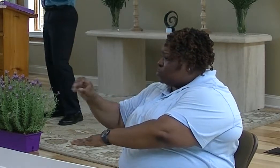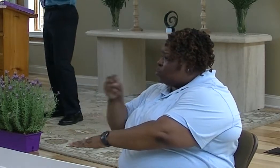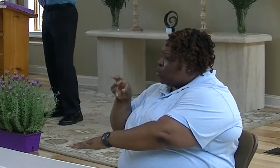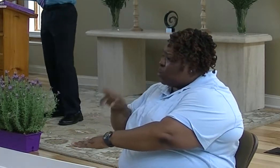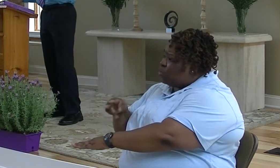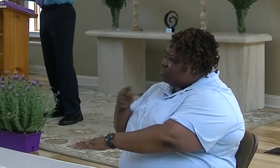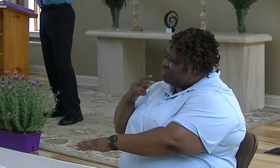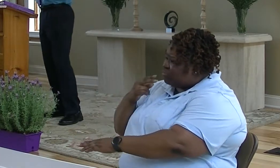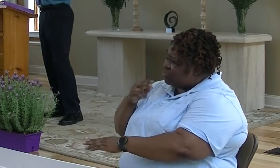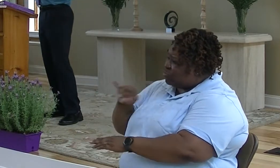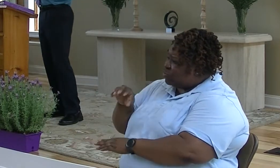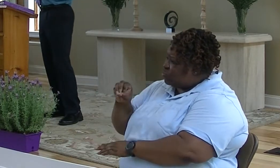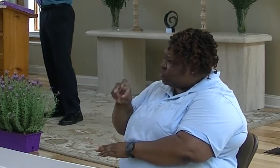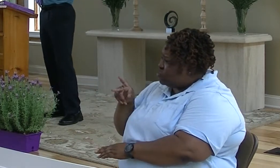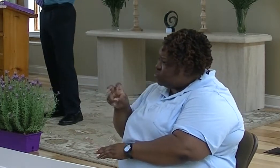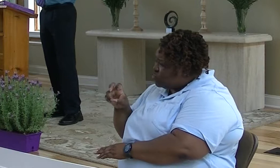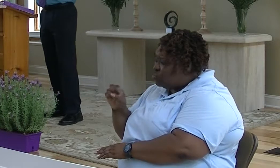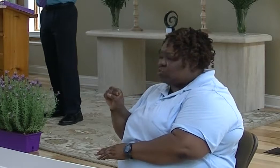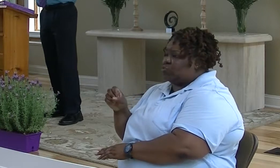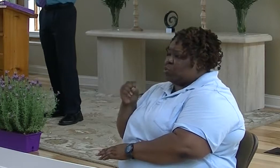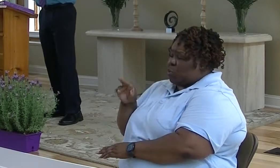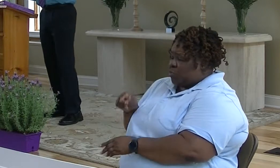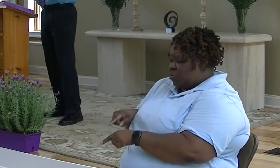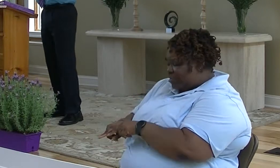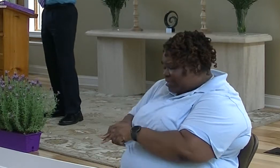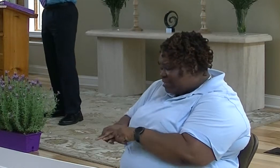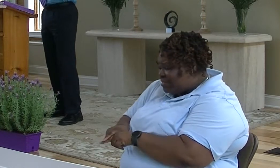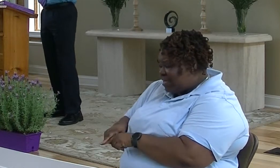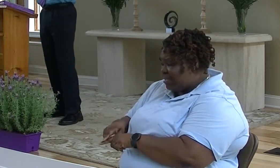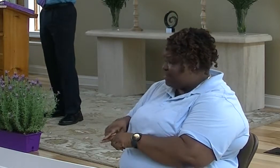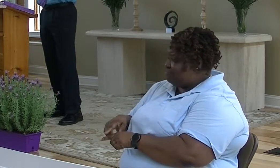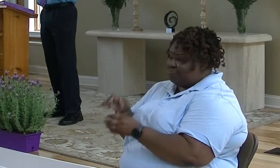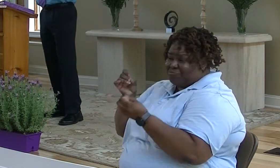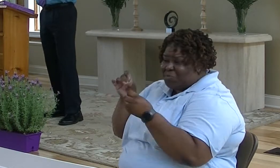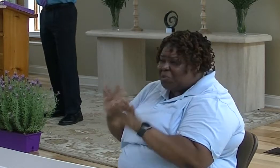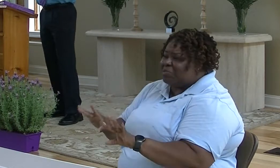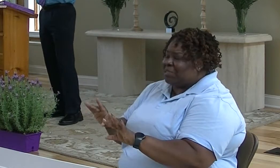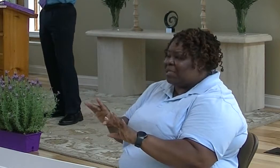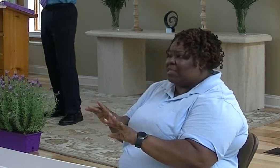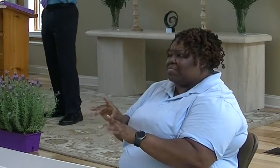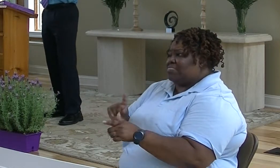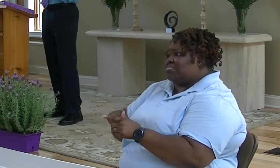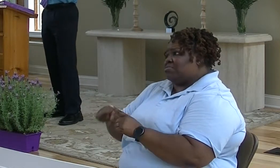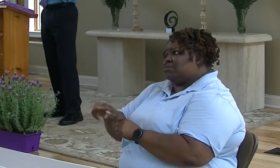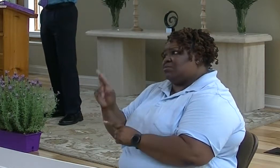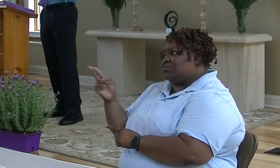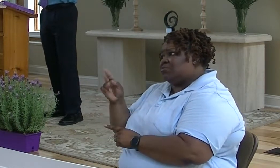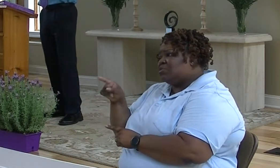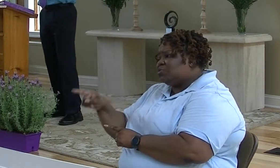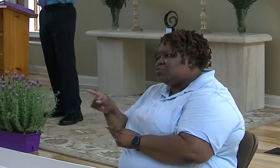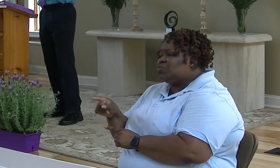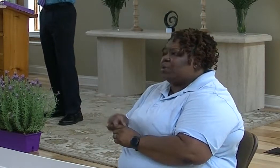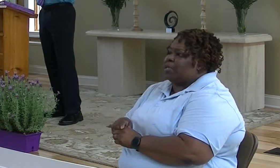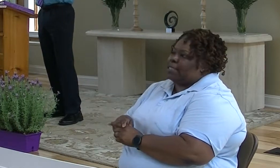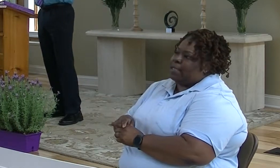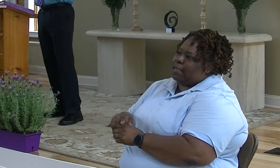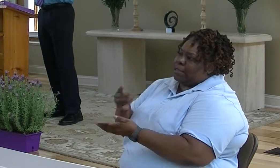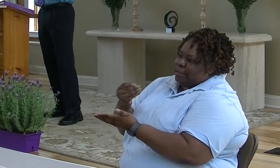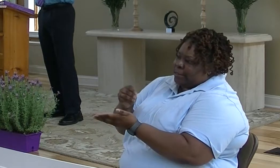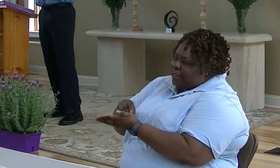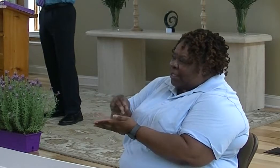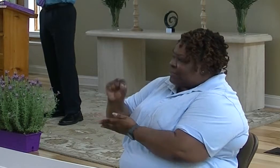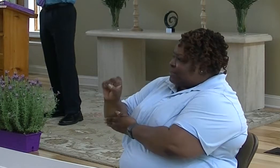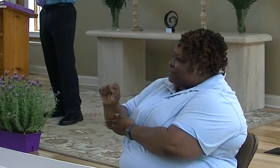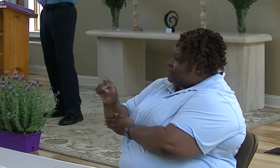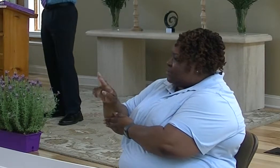like your socks, literally, I don't like your jewelry. Like, these are the reasons you wear that Dr. Strange pendant, or I don't like the way